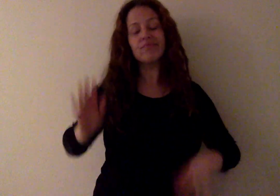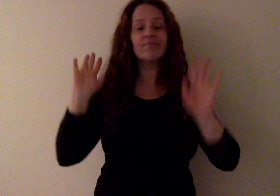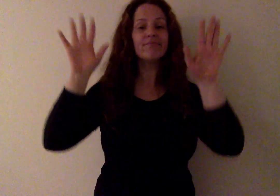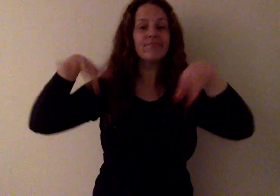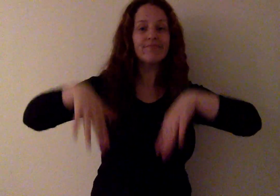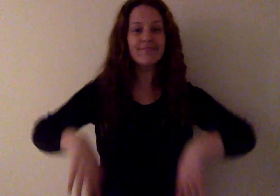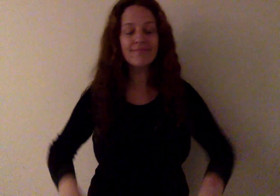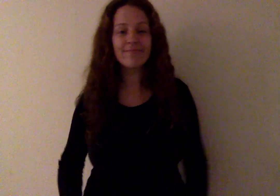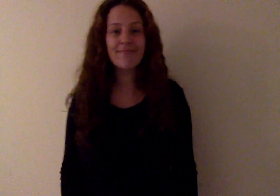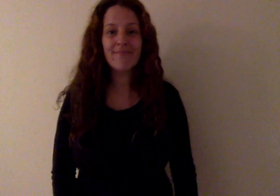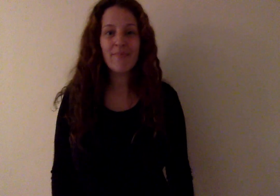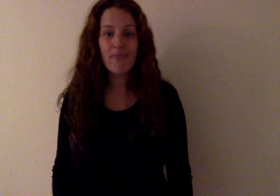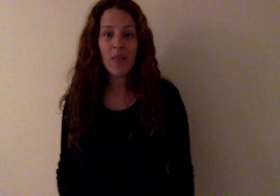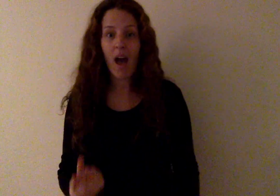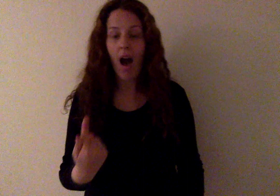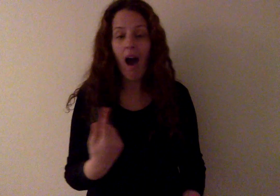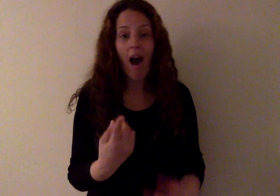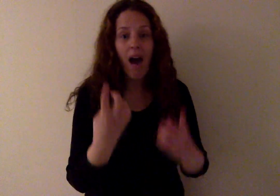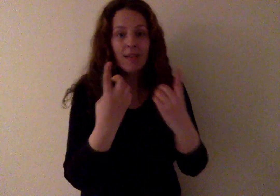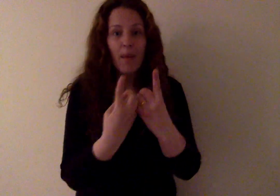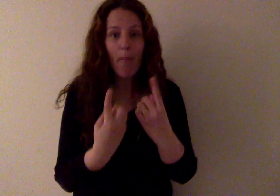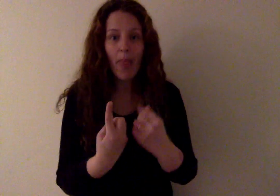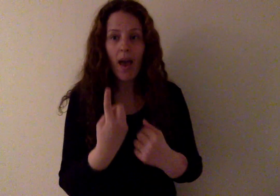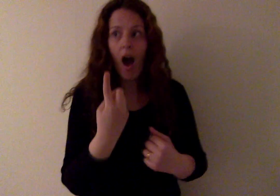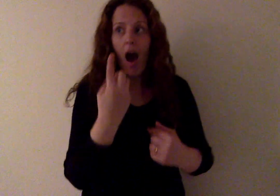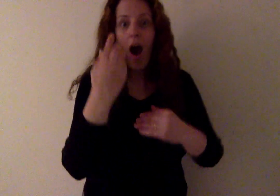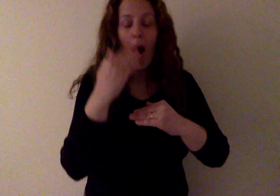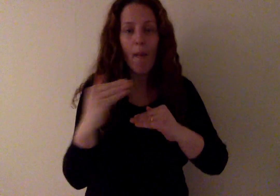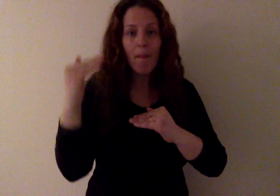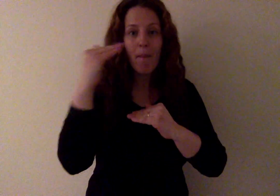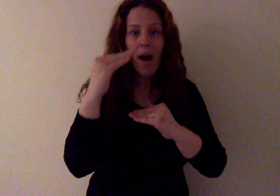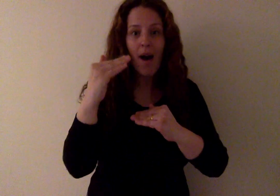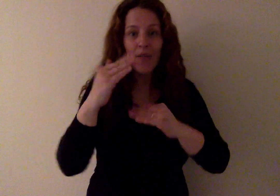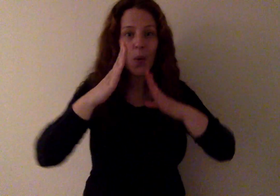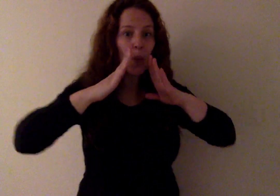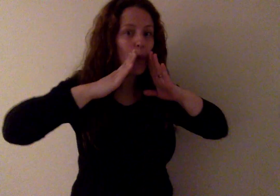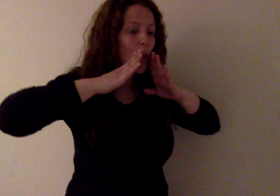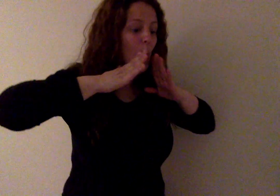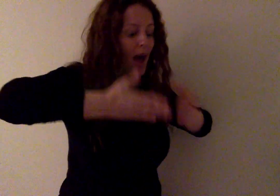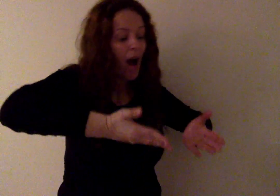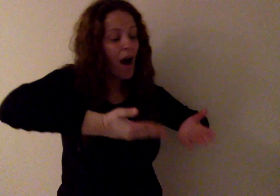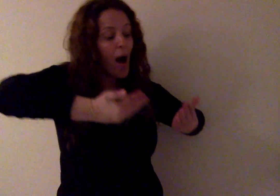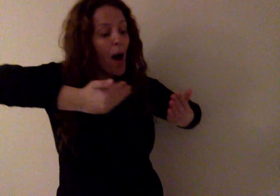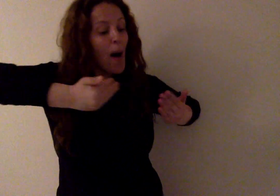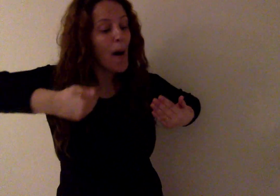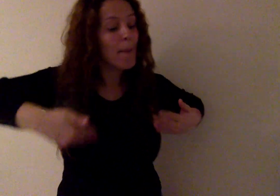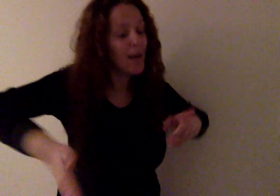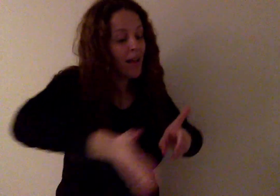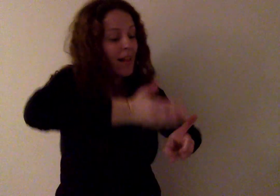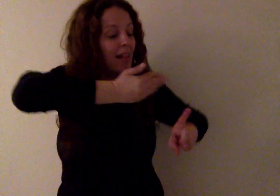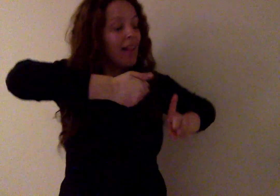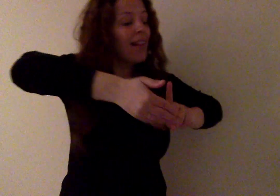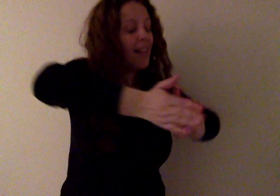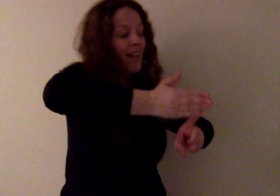Something up above was calling him imperiously, and he made for the steep little